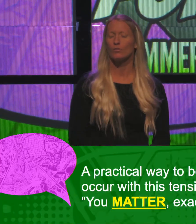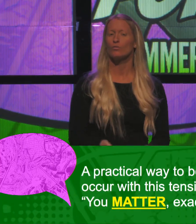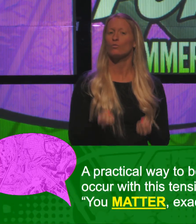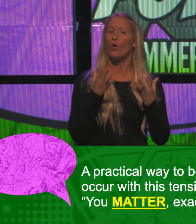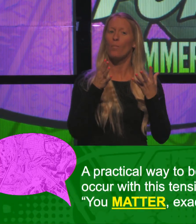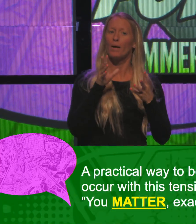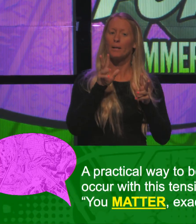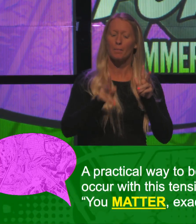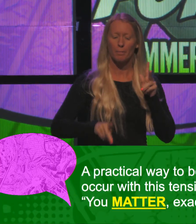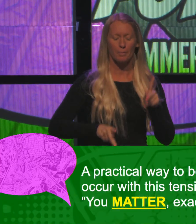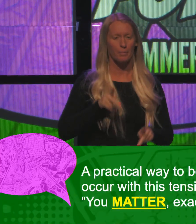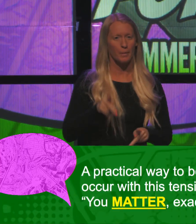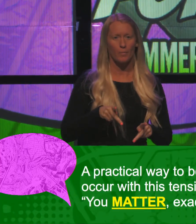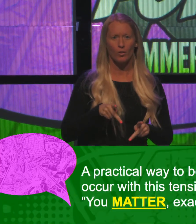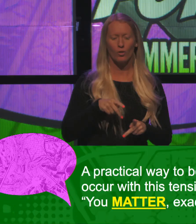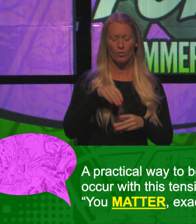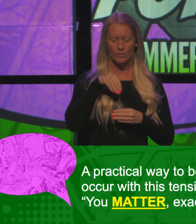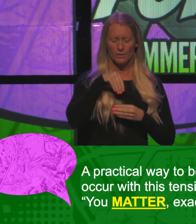internalized